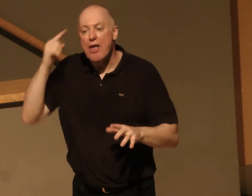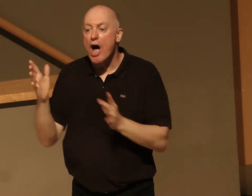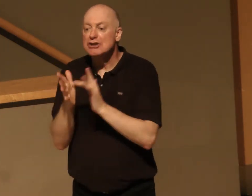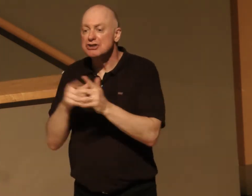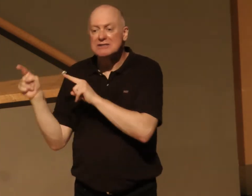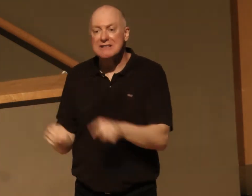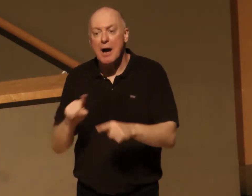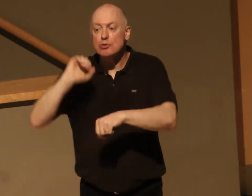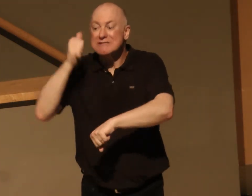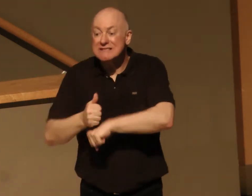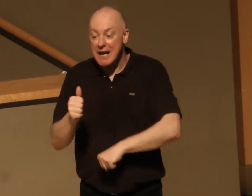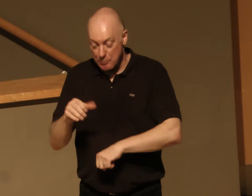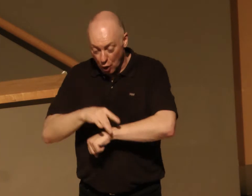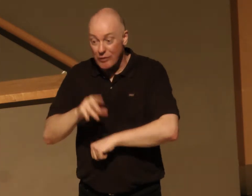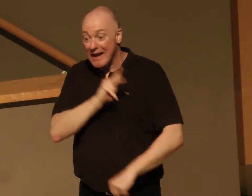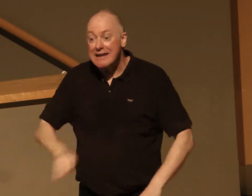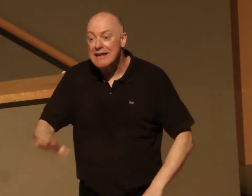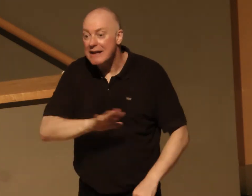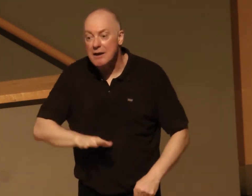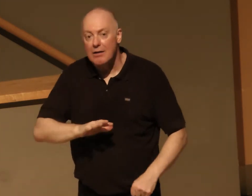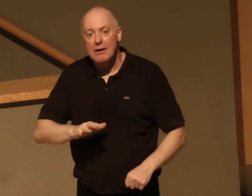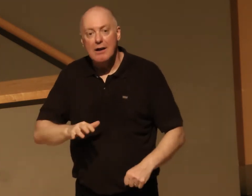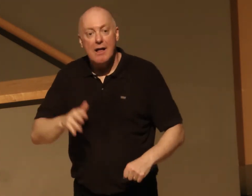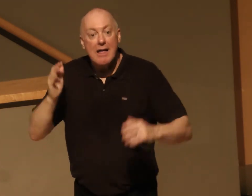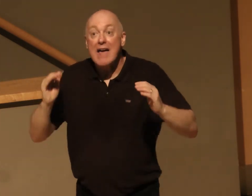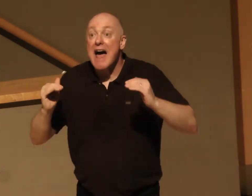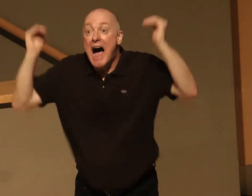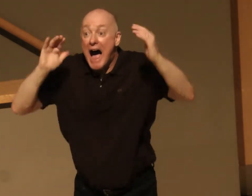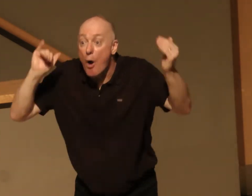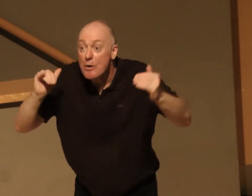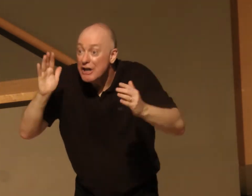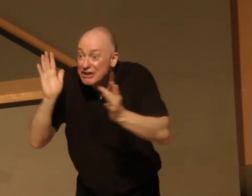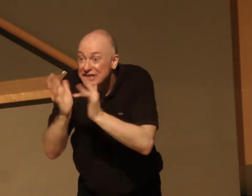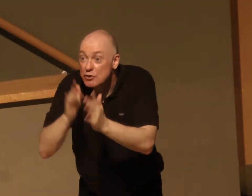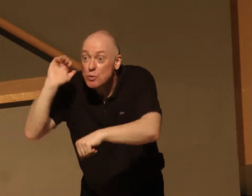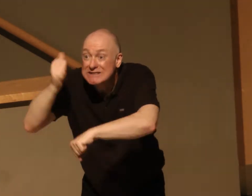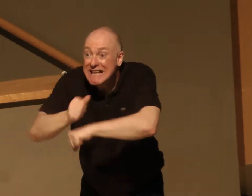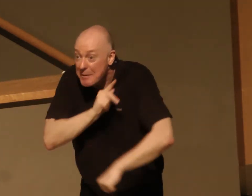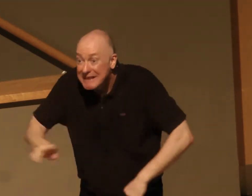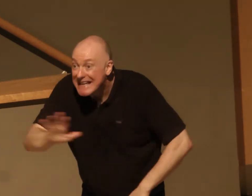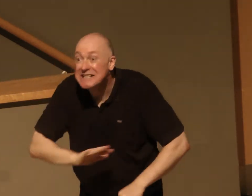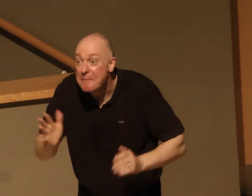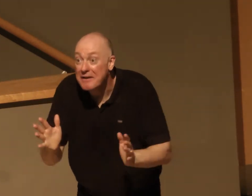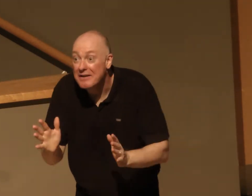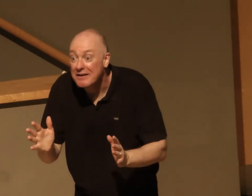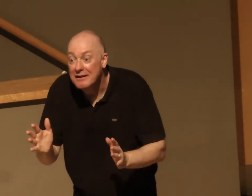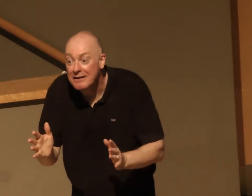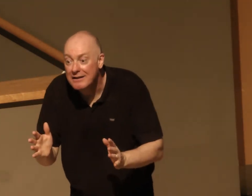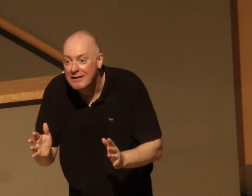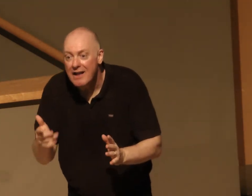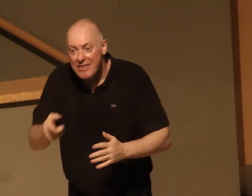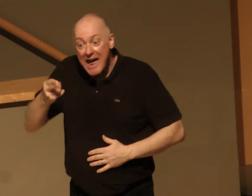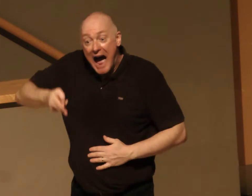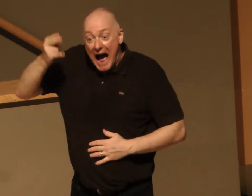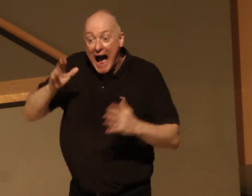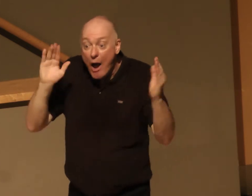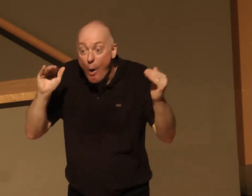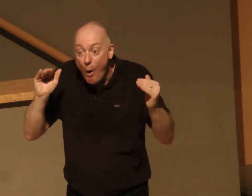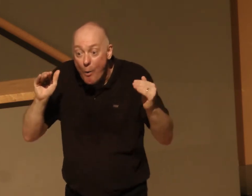to set up an earthly kingdom so they had high hopes. Jesus, are you going to set up this kingdom now? They had high hopes that Jesus would